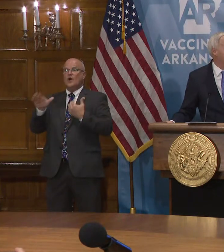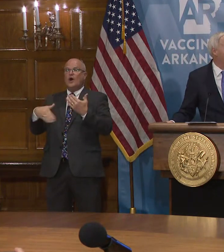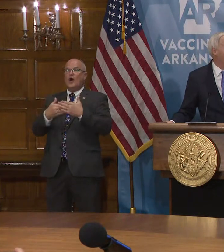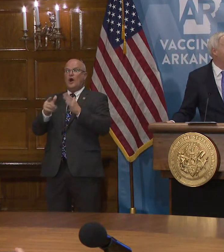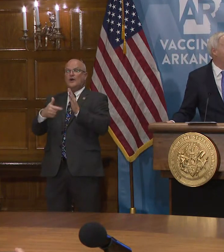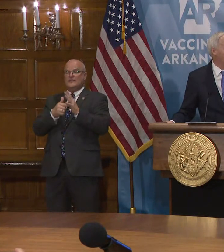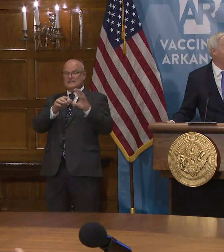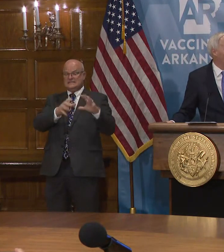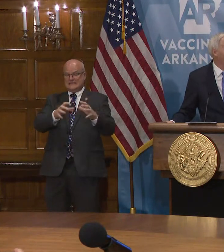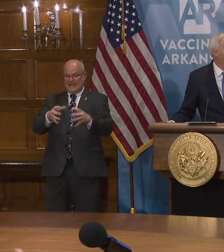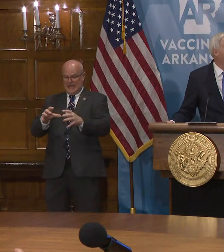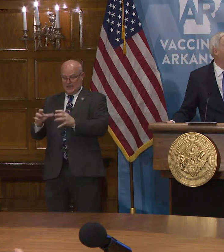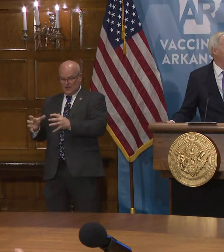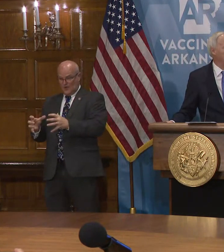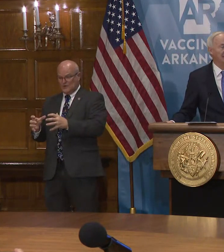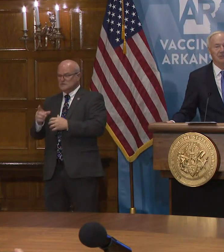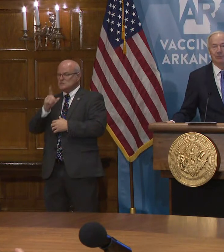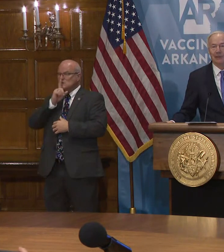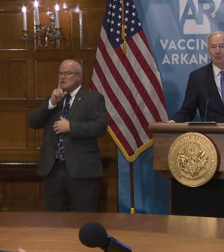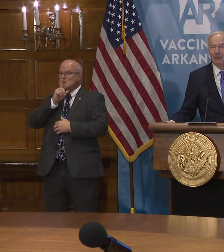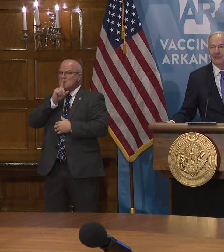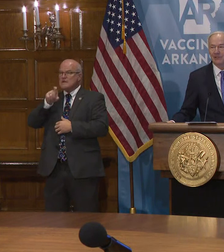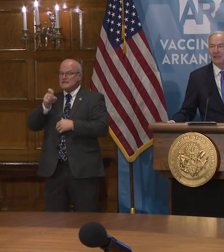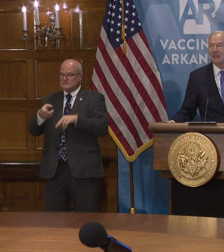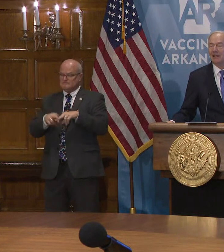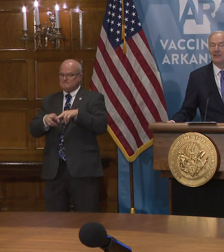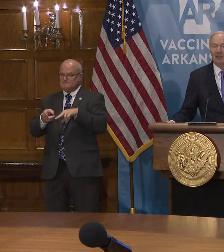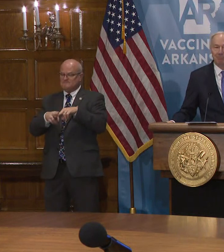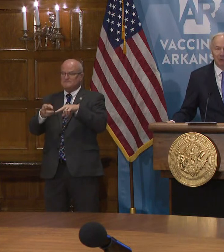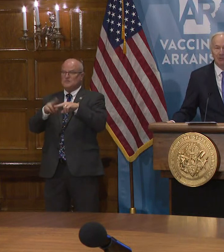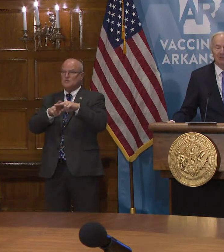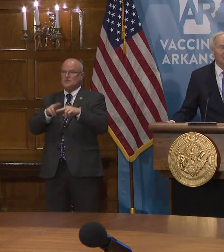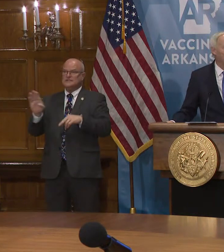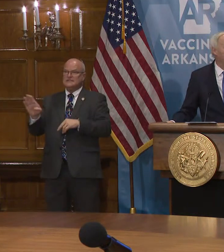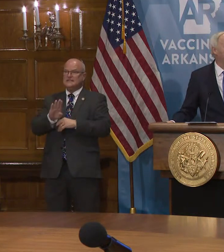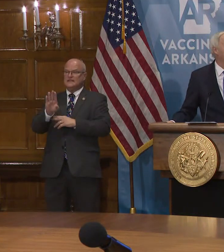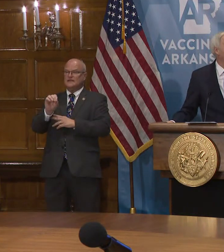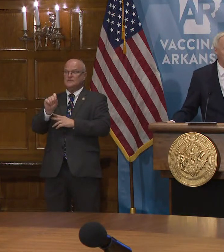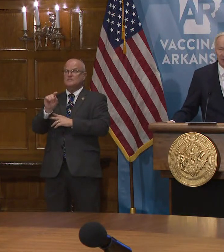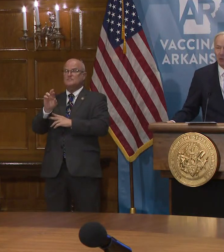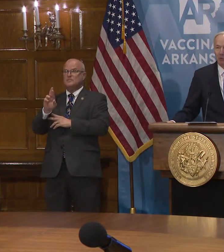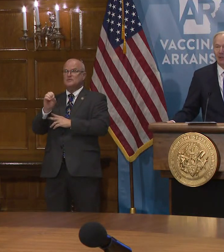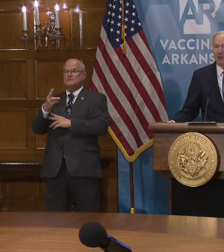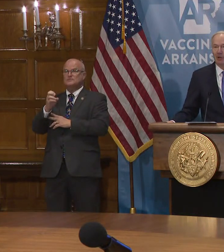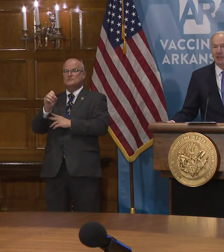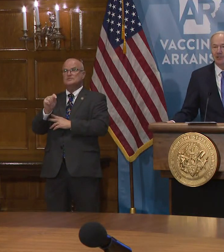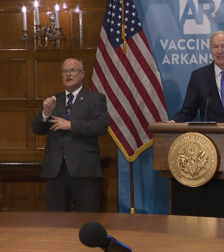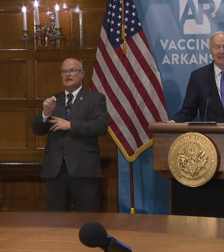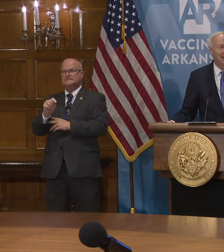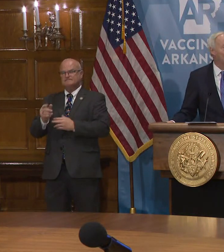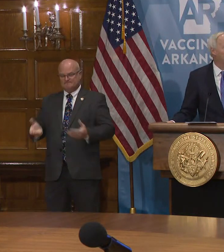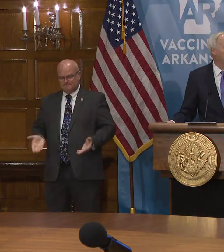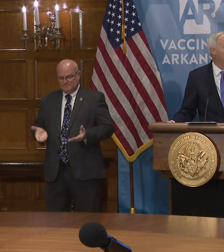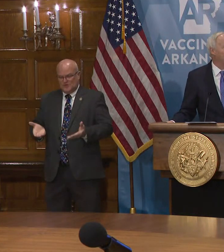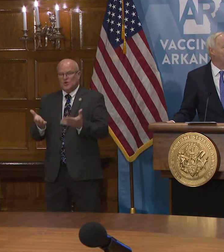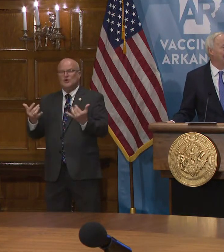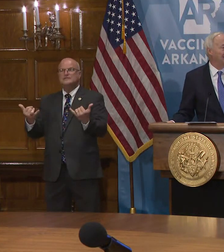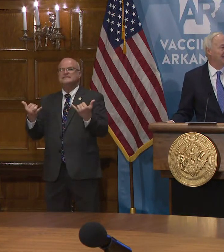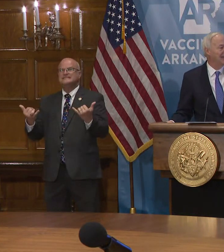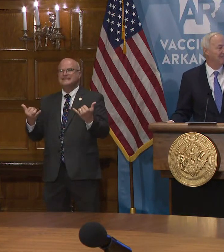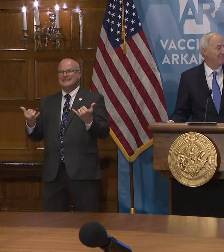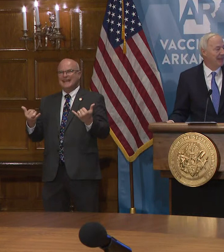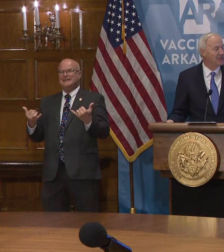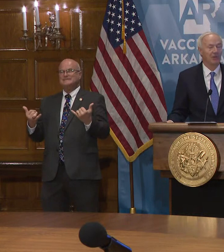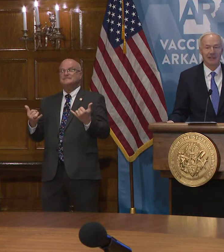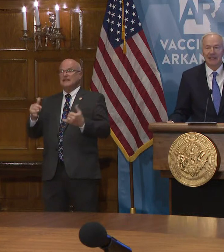those categories, we really need to increase their booster shot. That's what we're encouraging today.